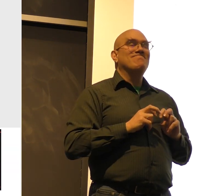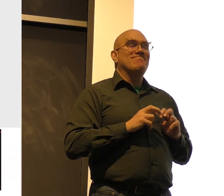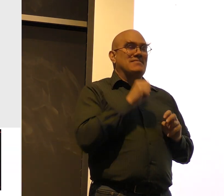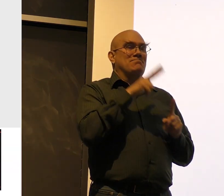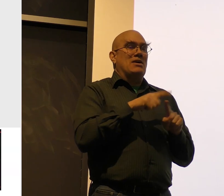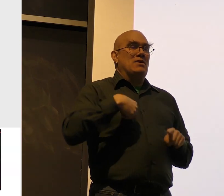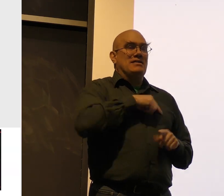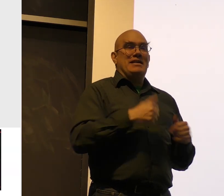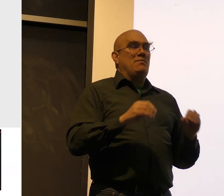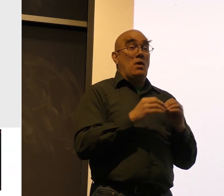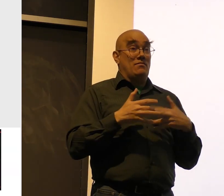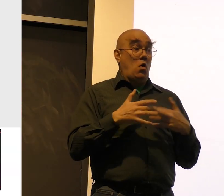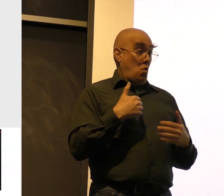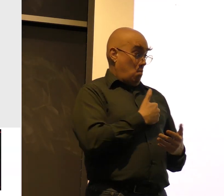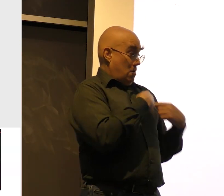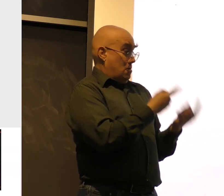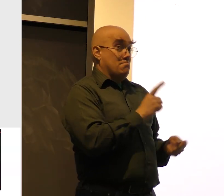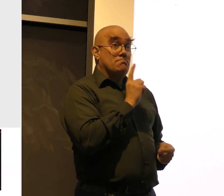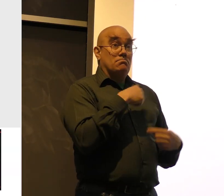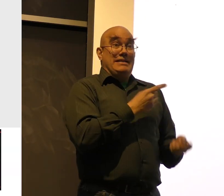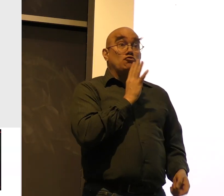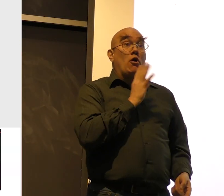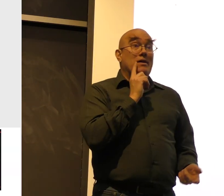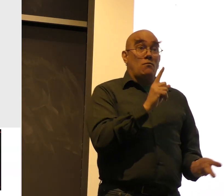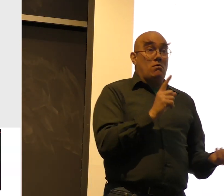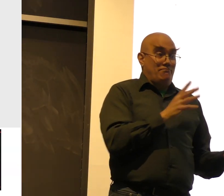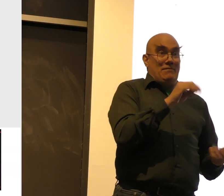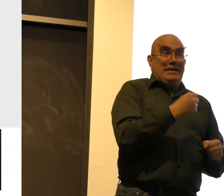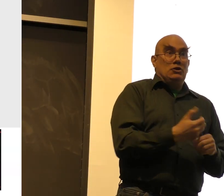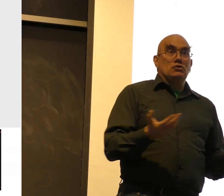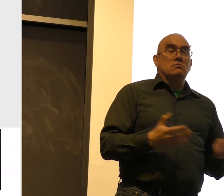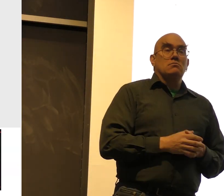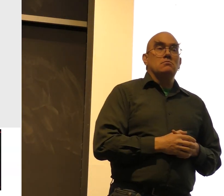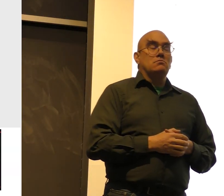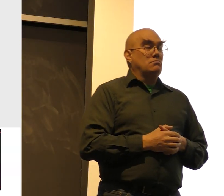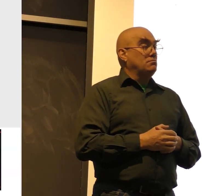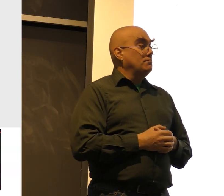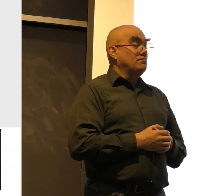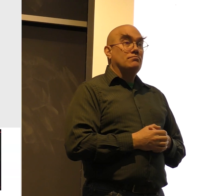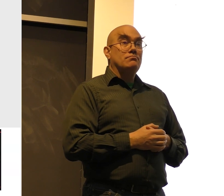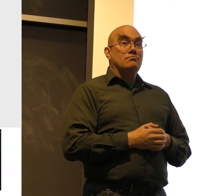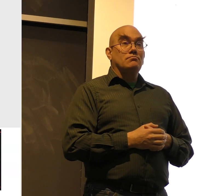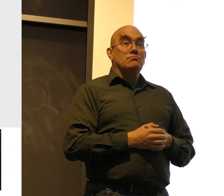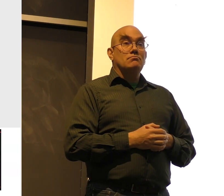mute just didn't apply to us any longer, even though for all this time, we've been talking for 50 years using spoken language.